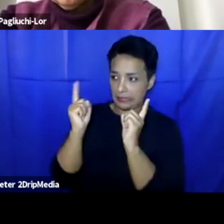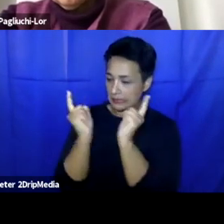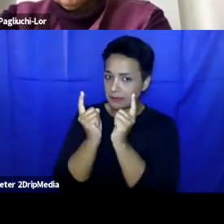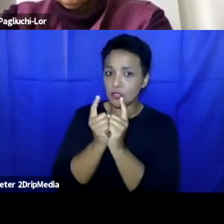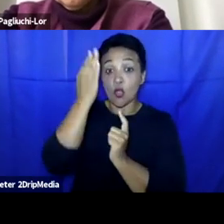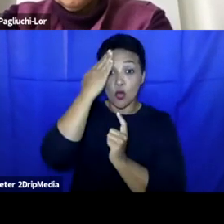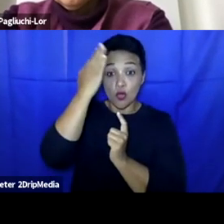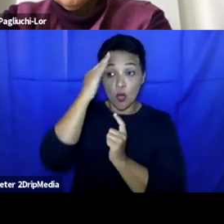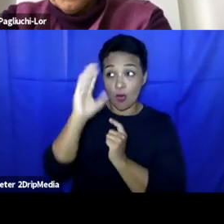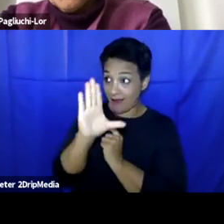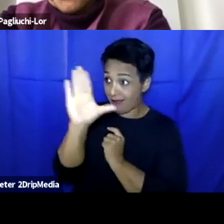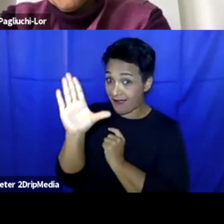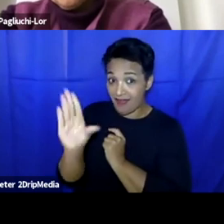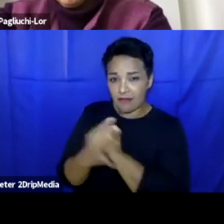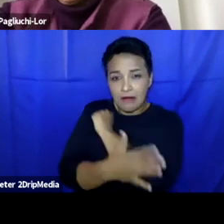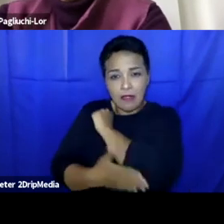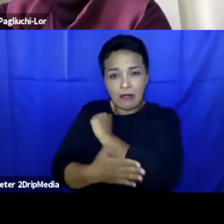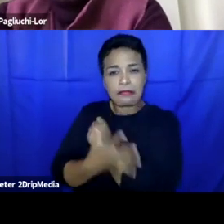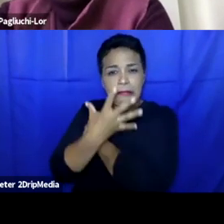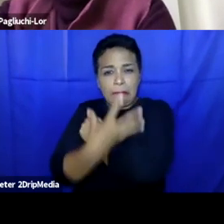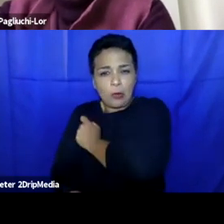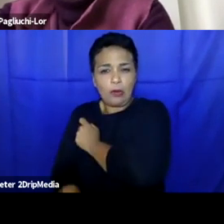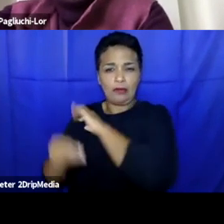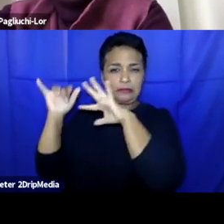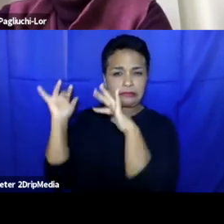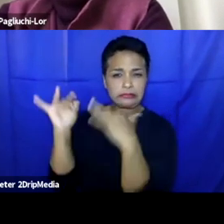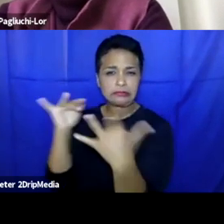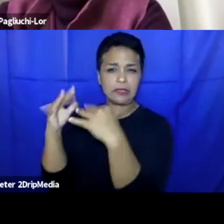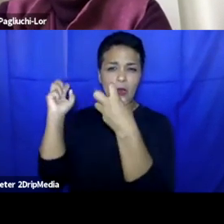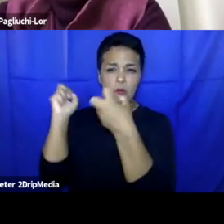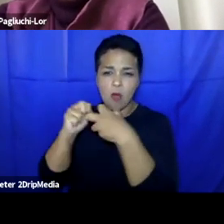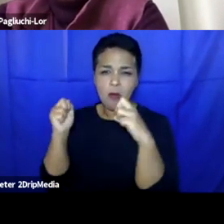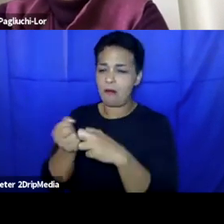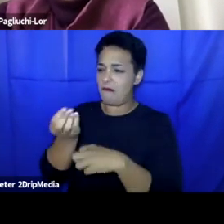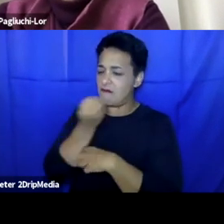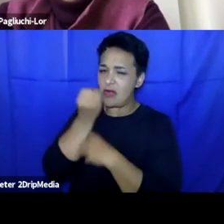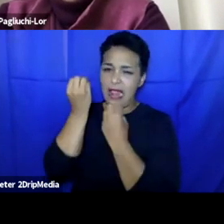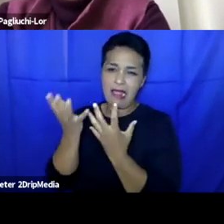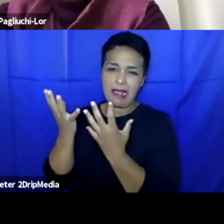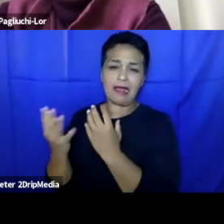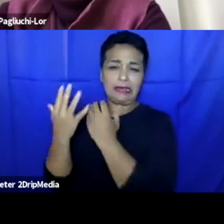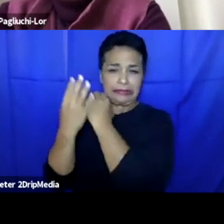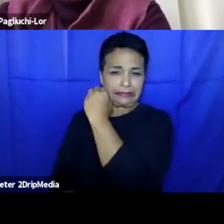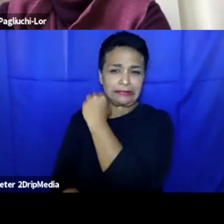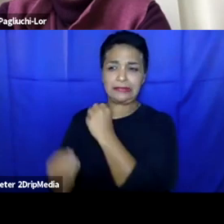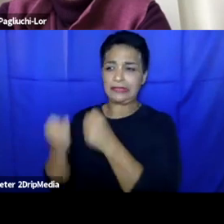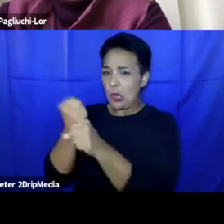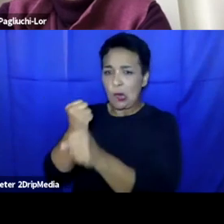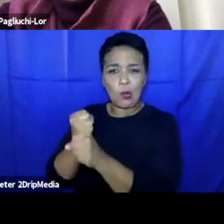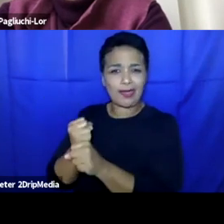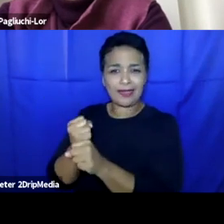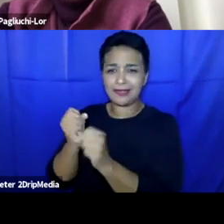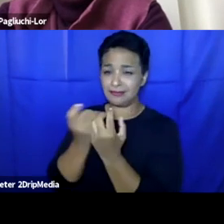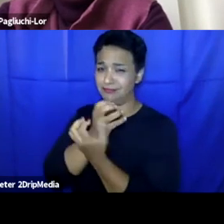Africa, where people are having problems, and their job is created. And if, for example, they're